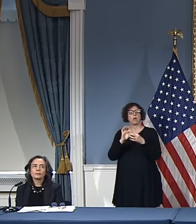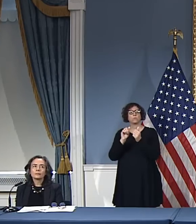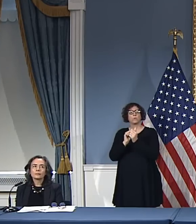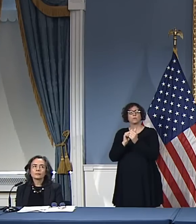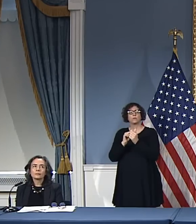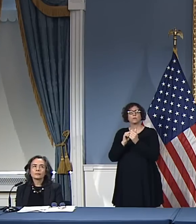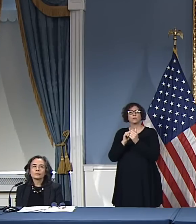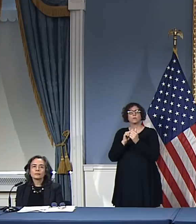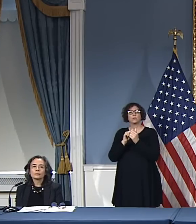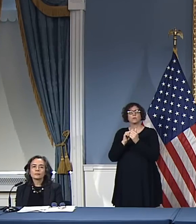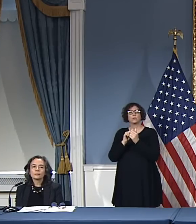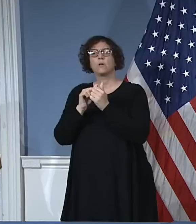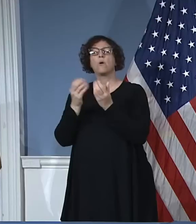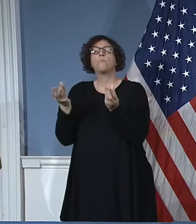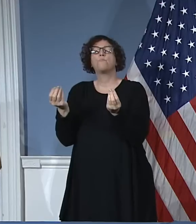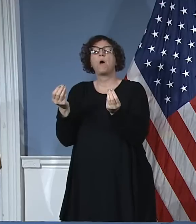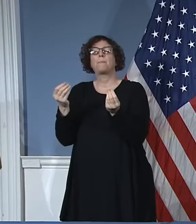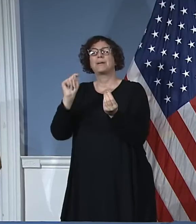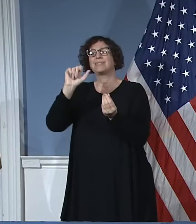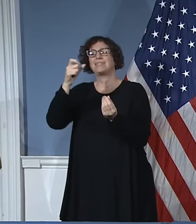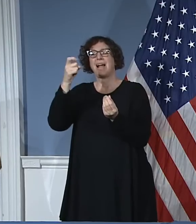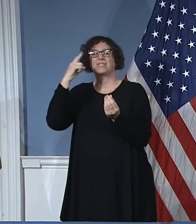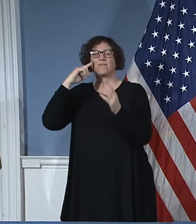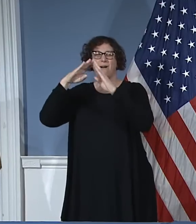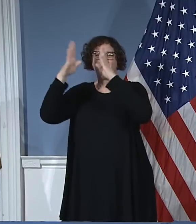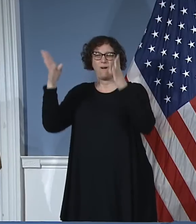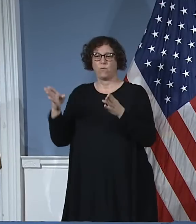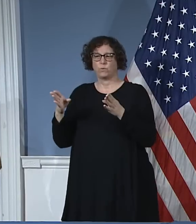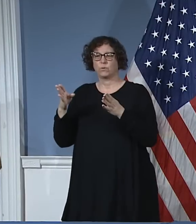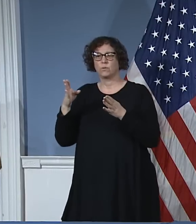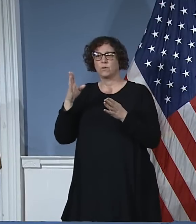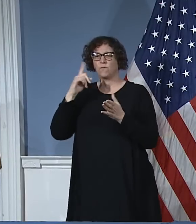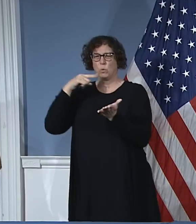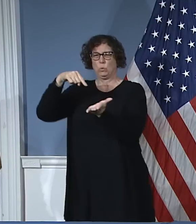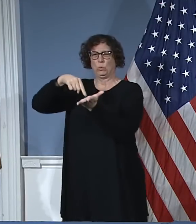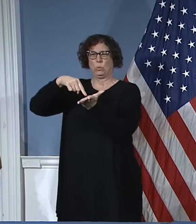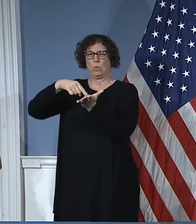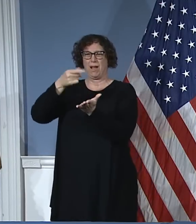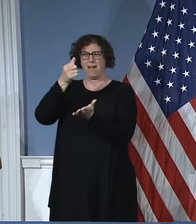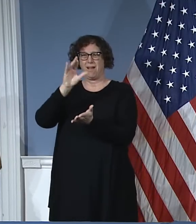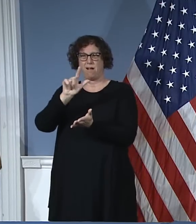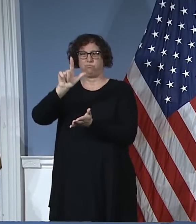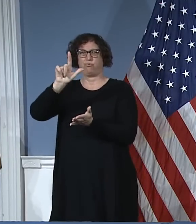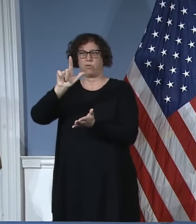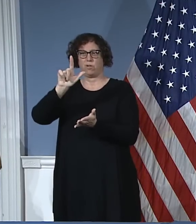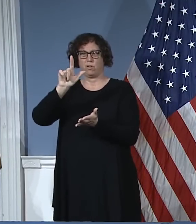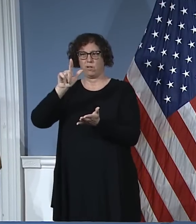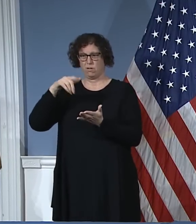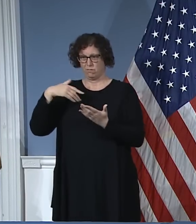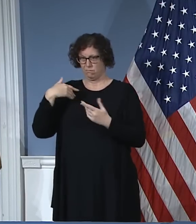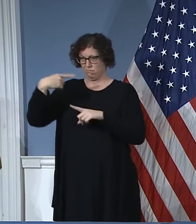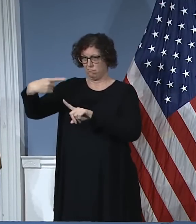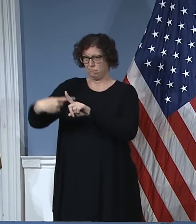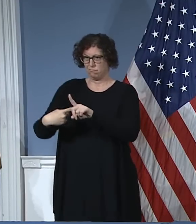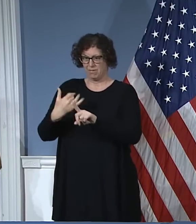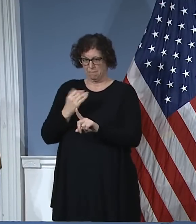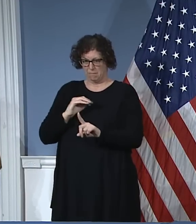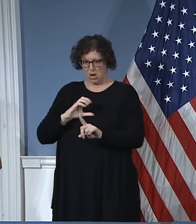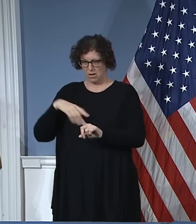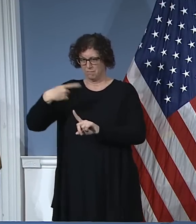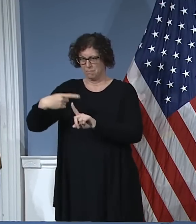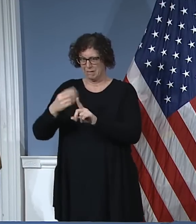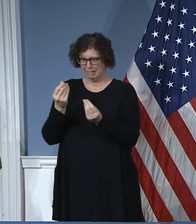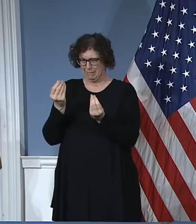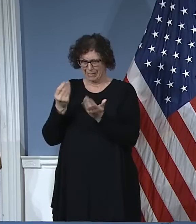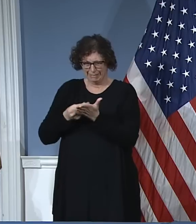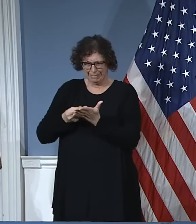At this point, and we'll obviously be looking at everything, Katie, but we are in a really tough